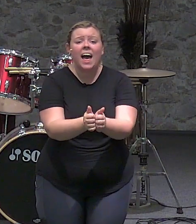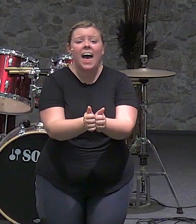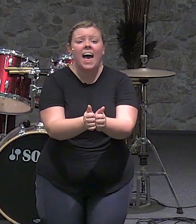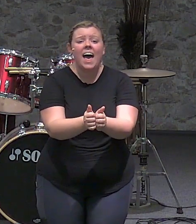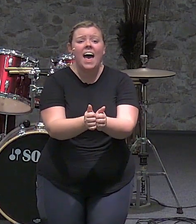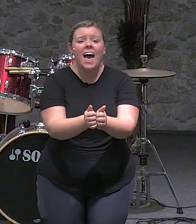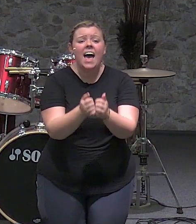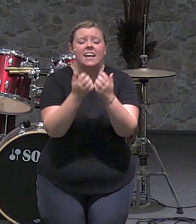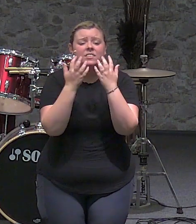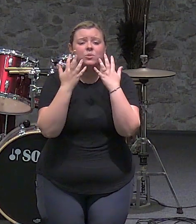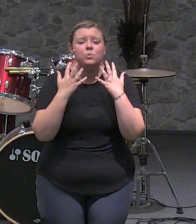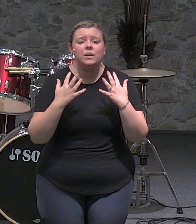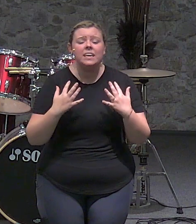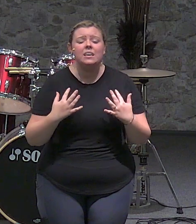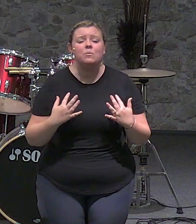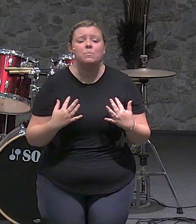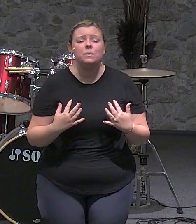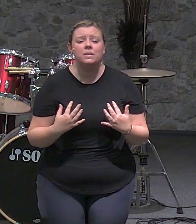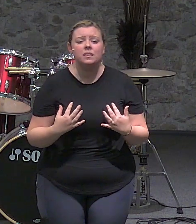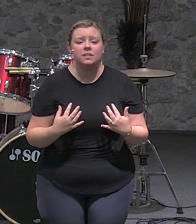you as you